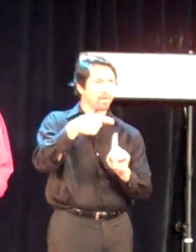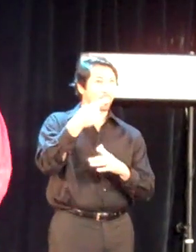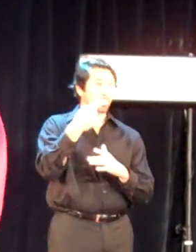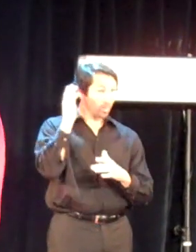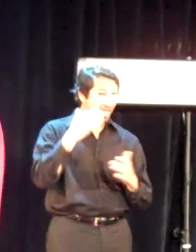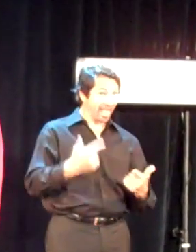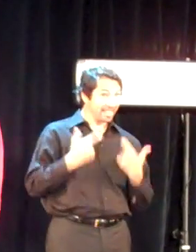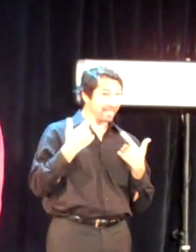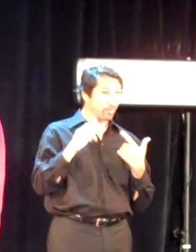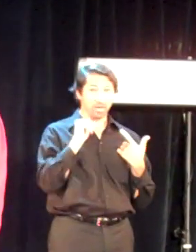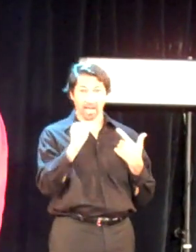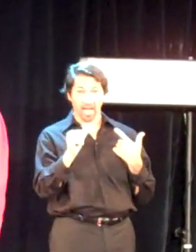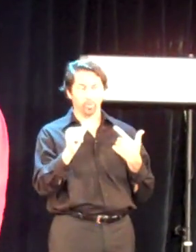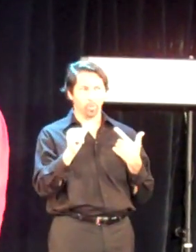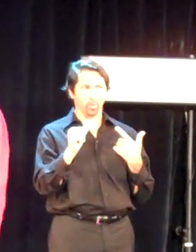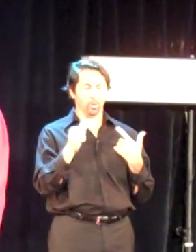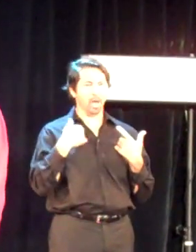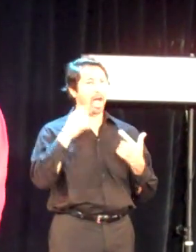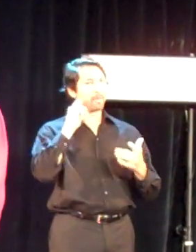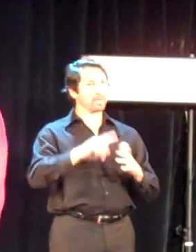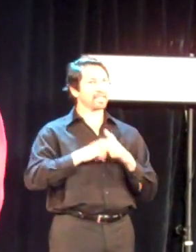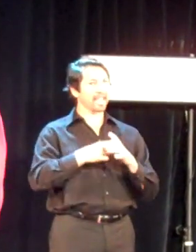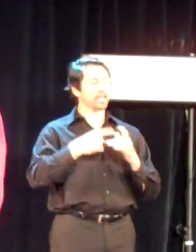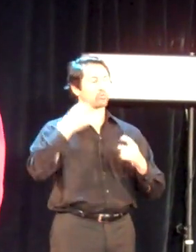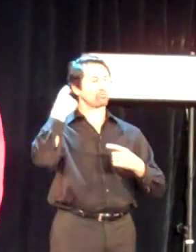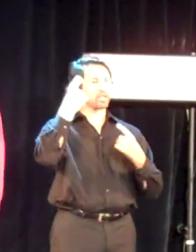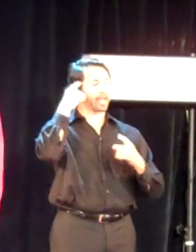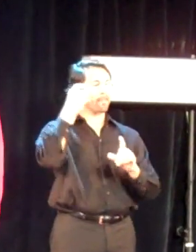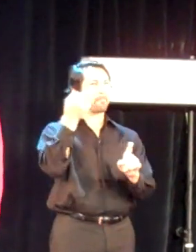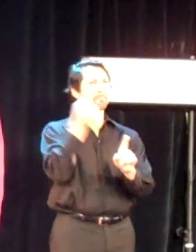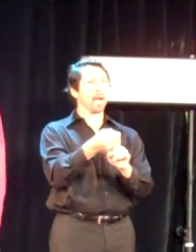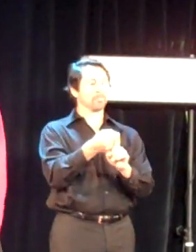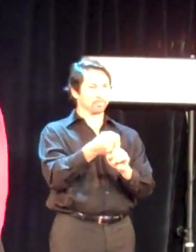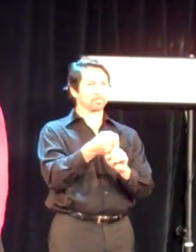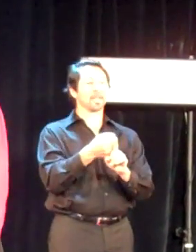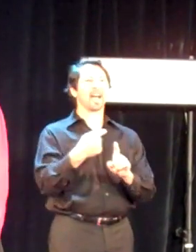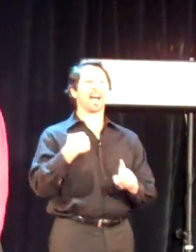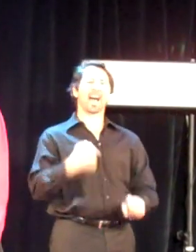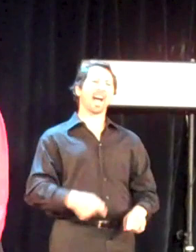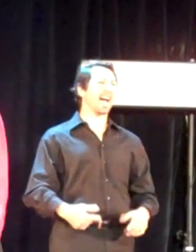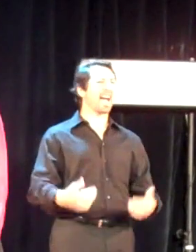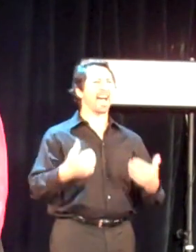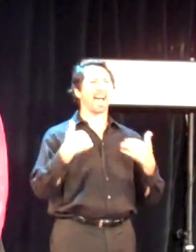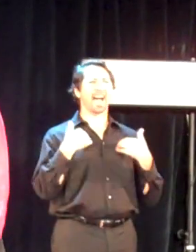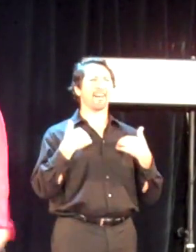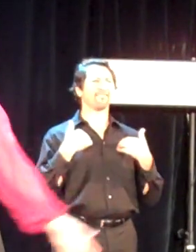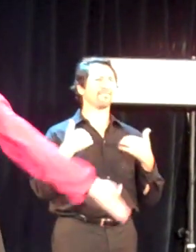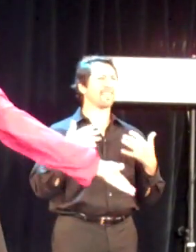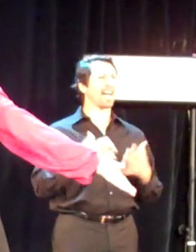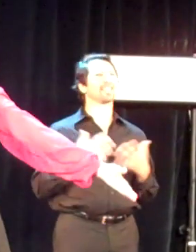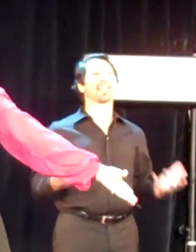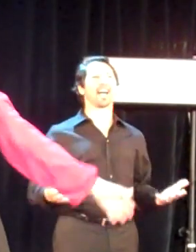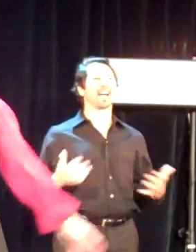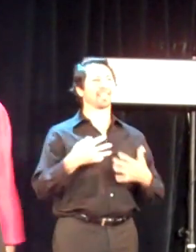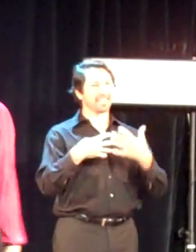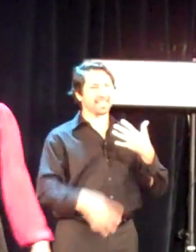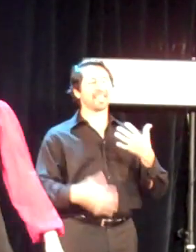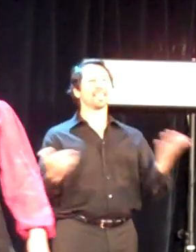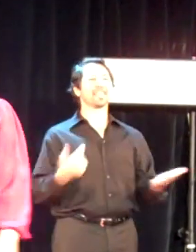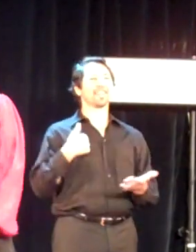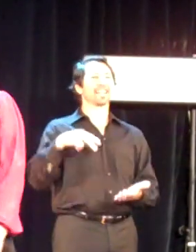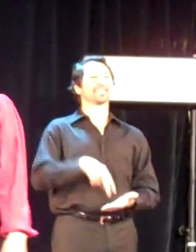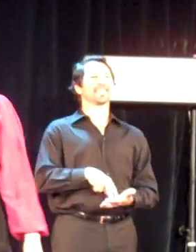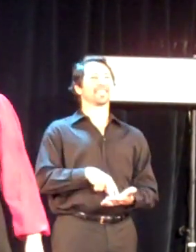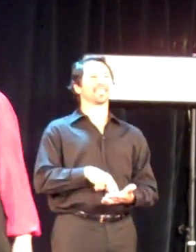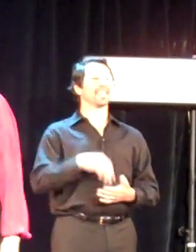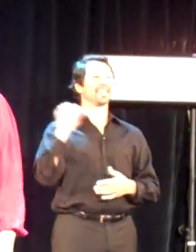live or not, that's when I began to realize I've got a lot. And here I